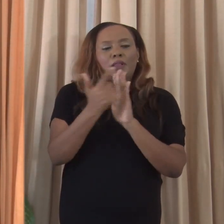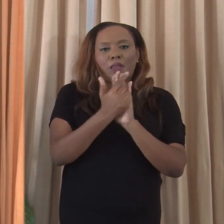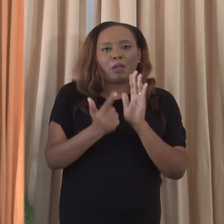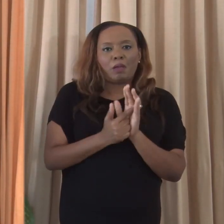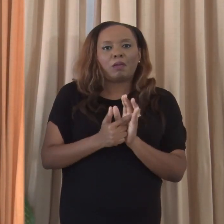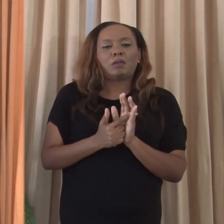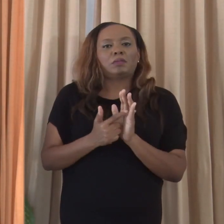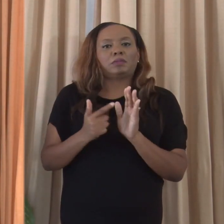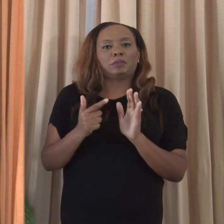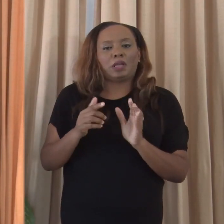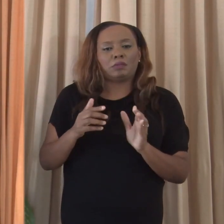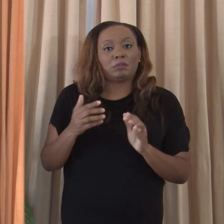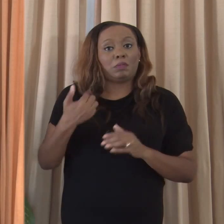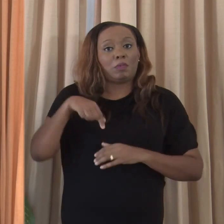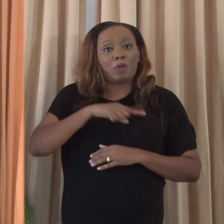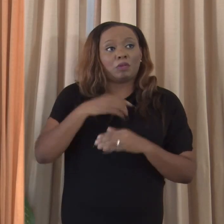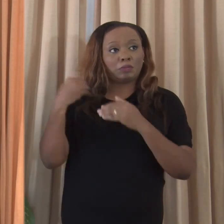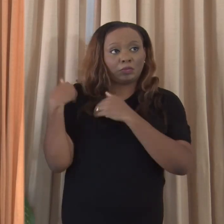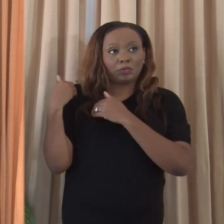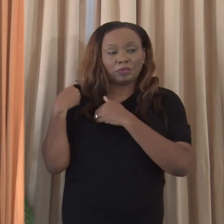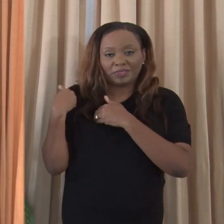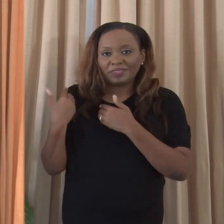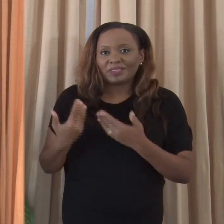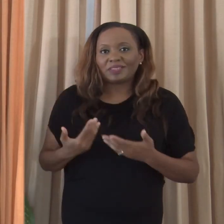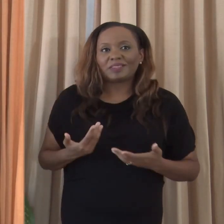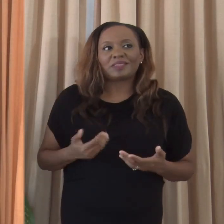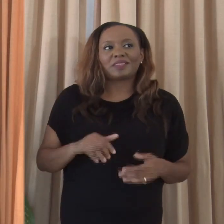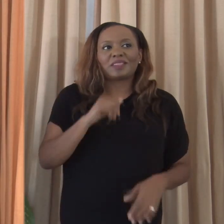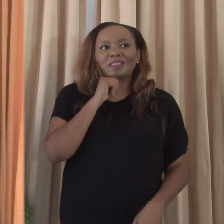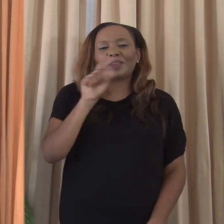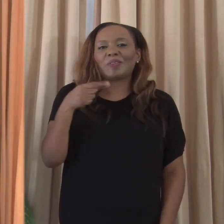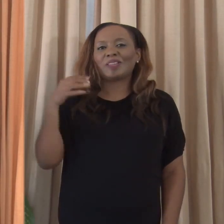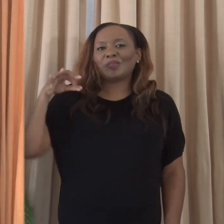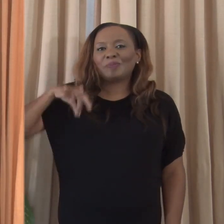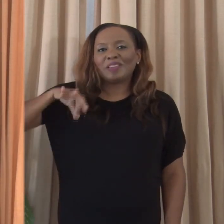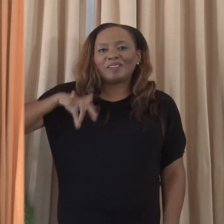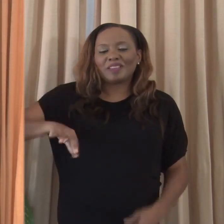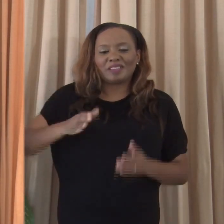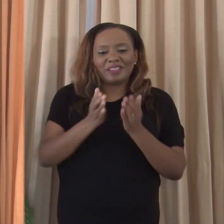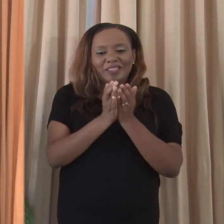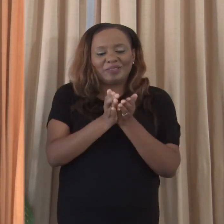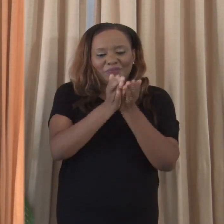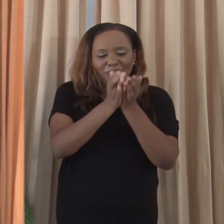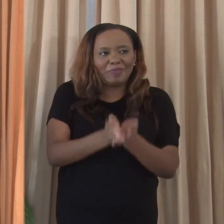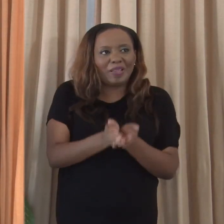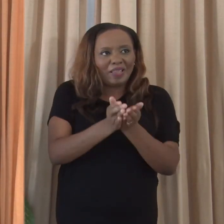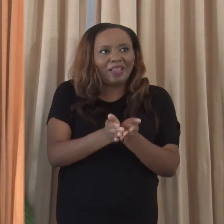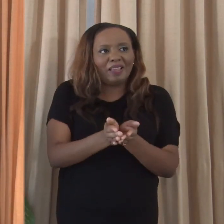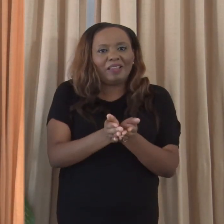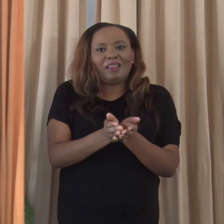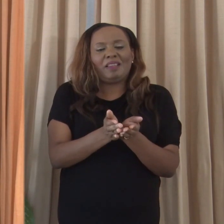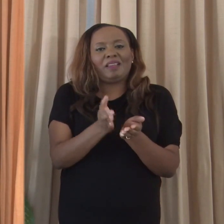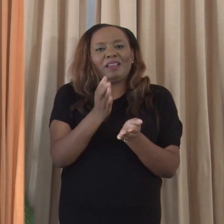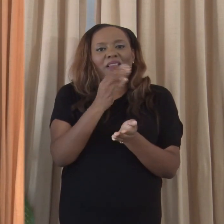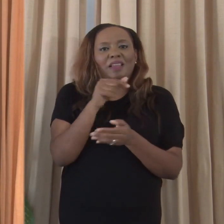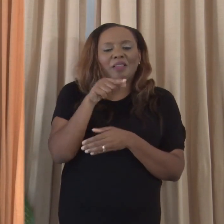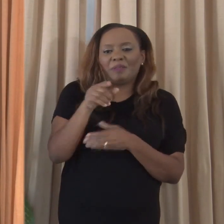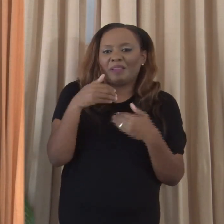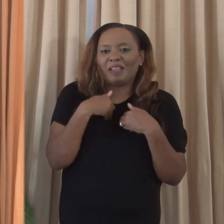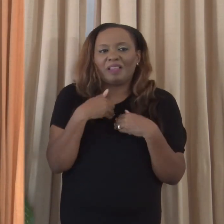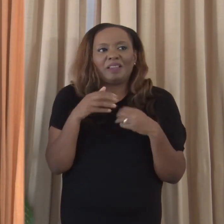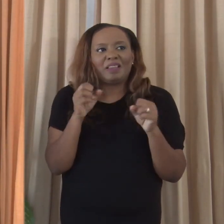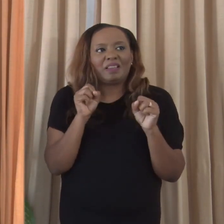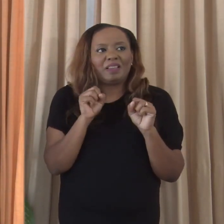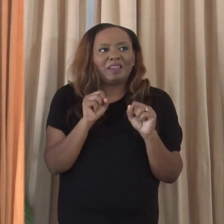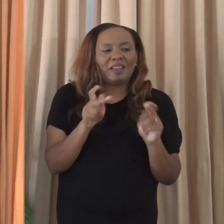out certain levels of responsibility. It isn't only that you get the benefit of the ships coming here and you getting the advantage of an opportunity